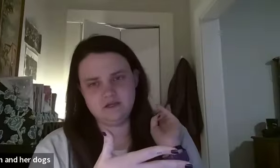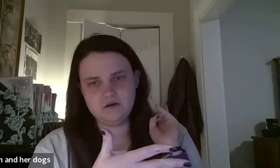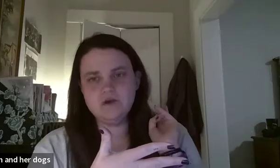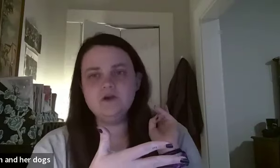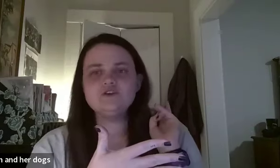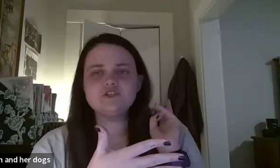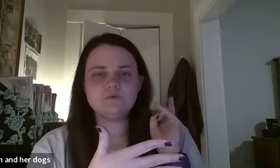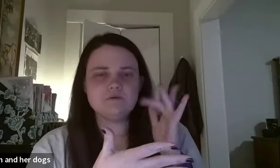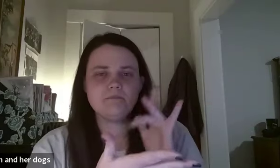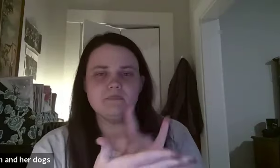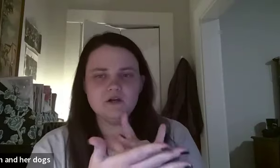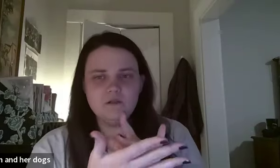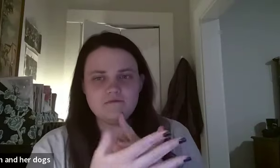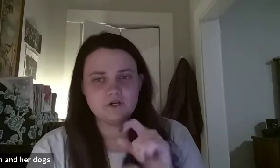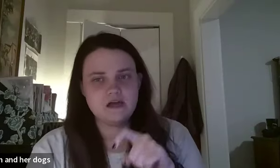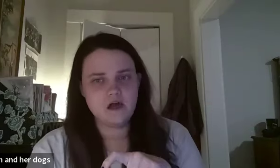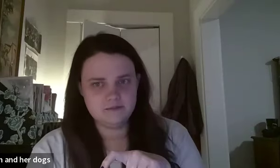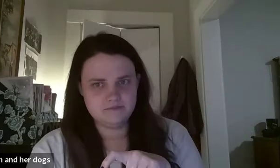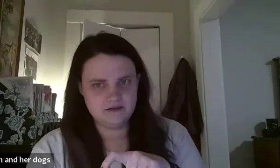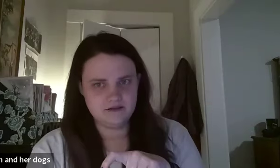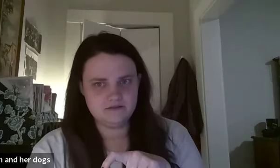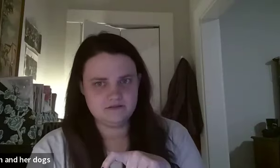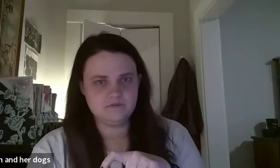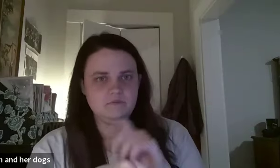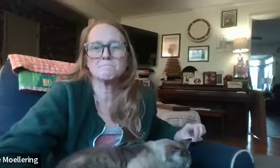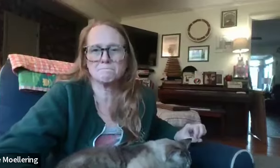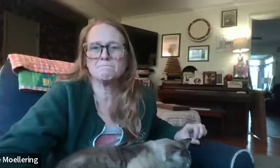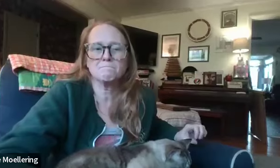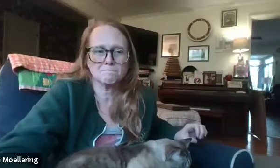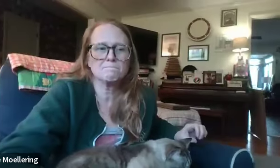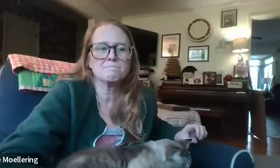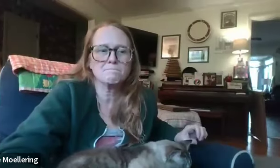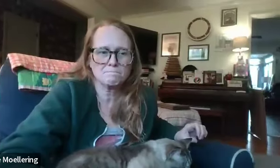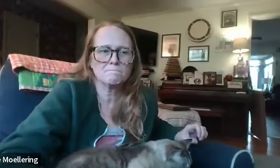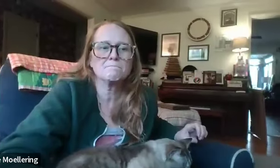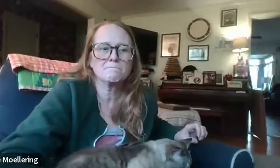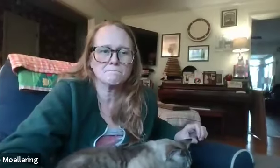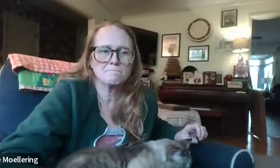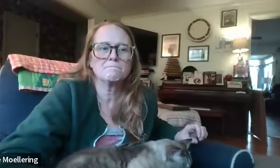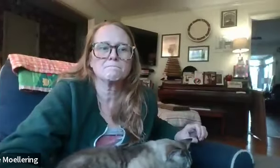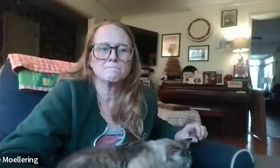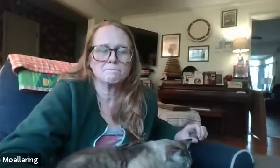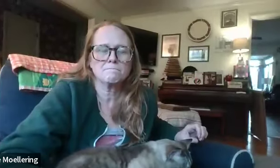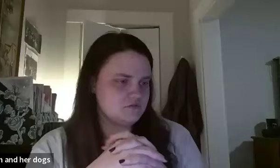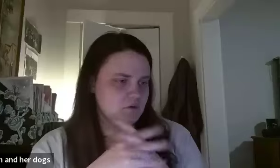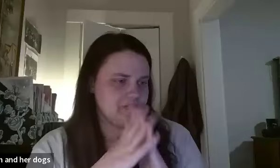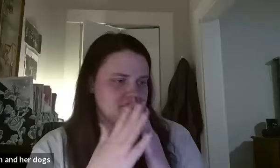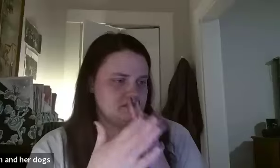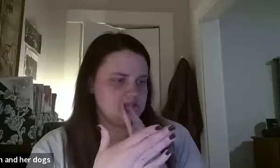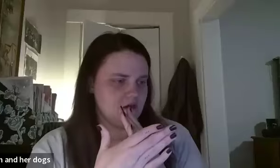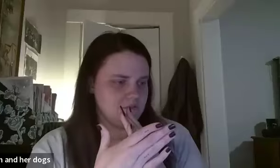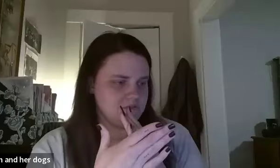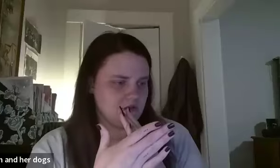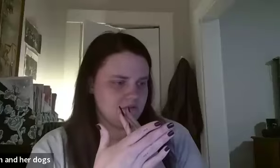ago. So we were in the middle of our time signs. Hmm. We did the days of the week, and then I think that's where we had stopped. I don't think